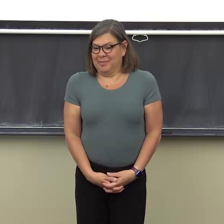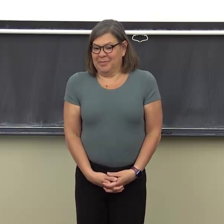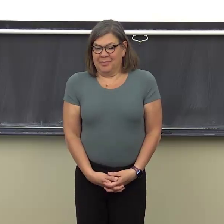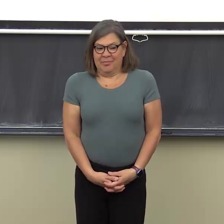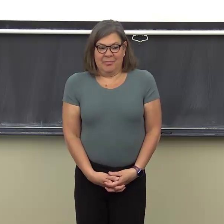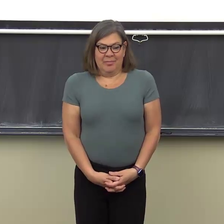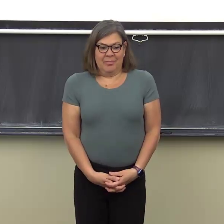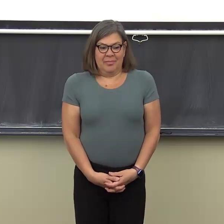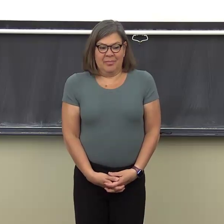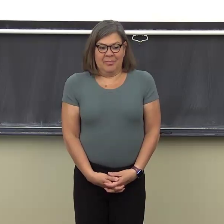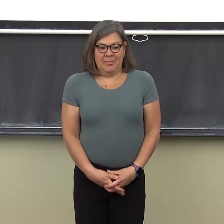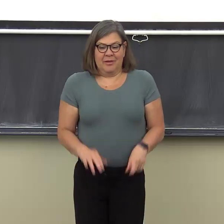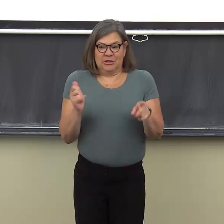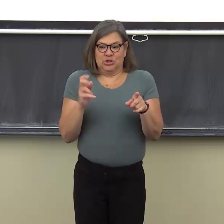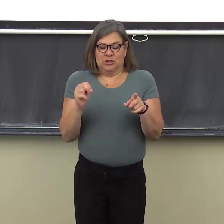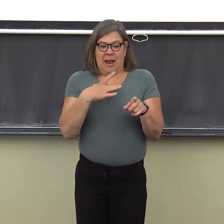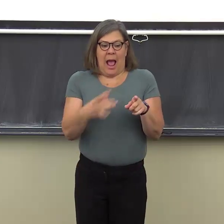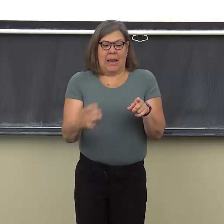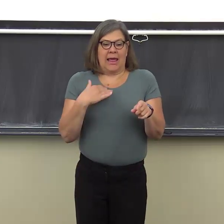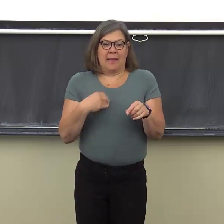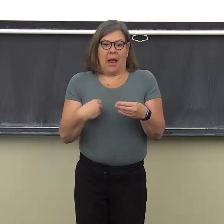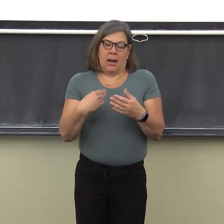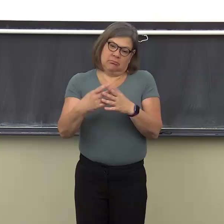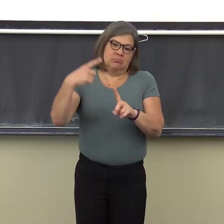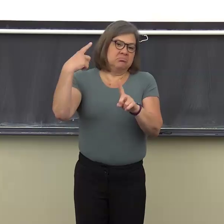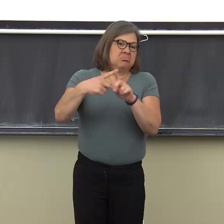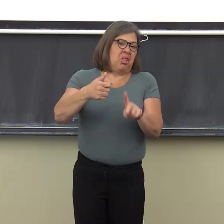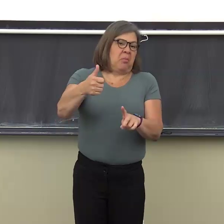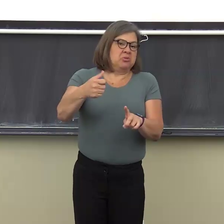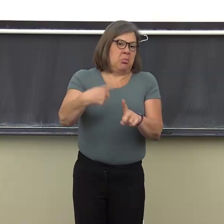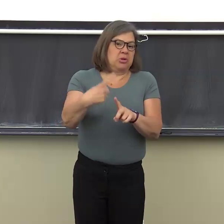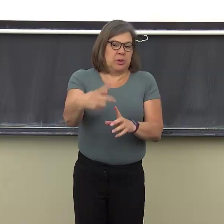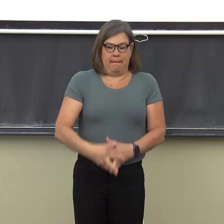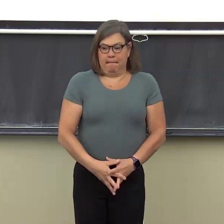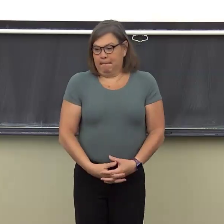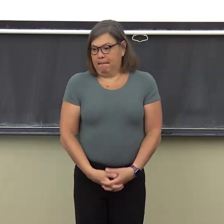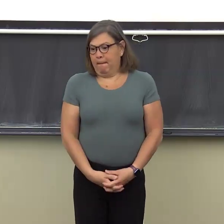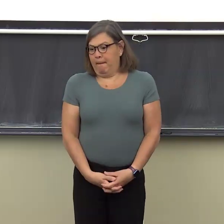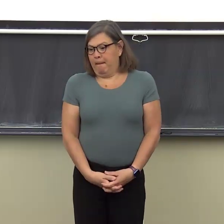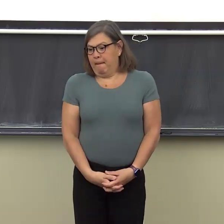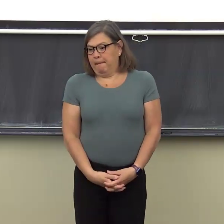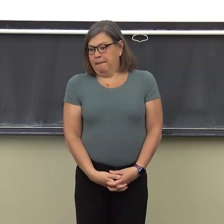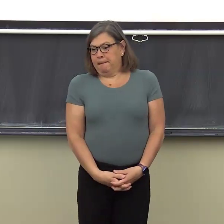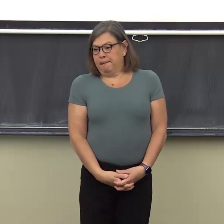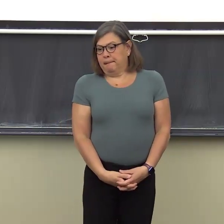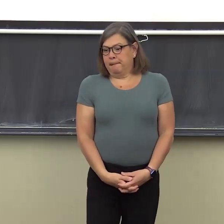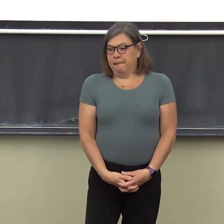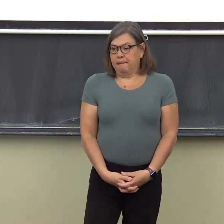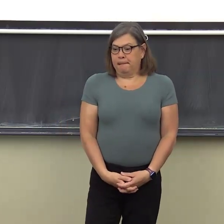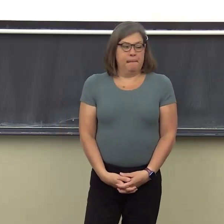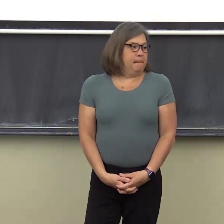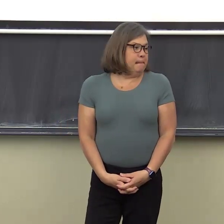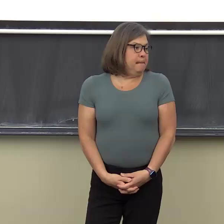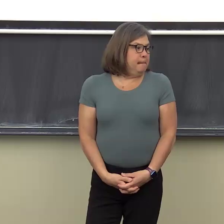Oh, and I give that a big +1. and Monica, you have. And